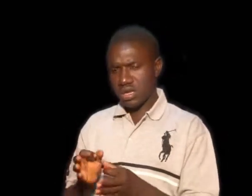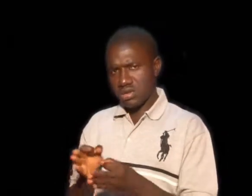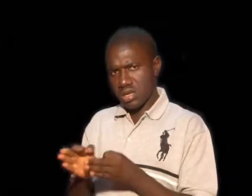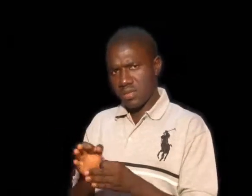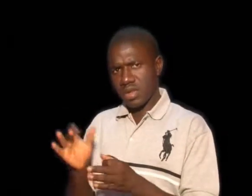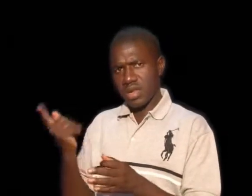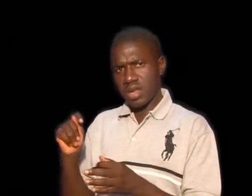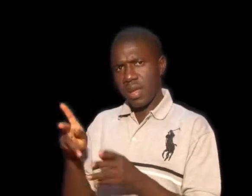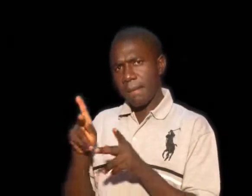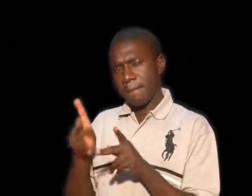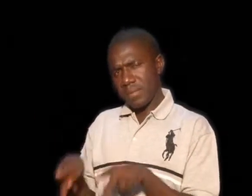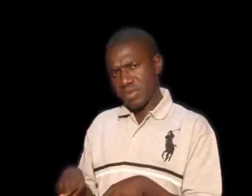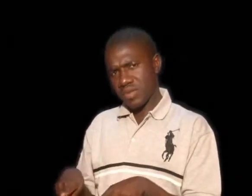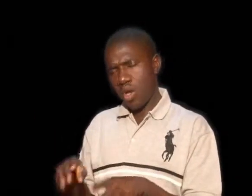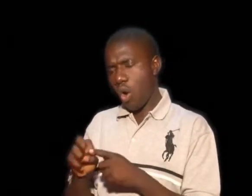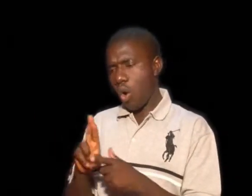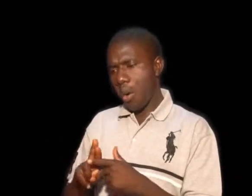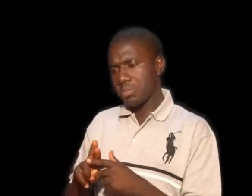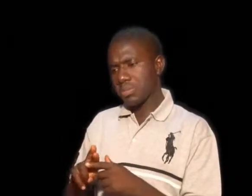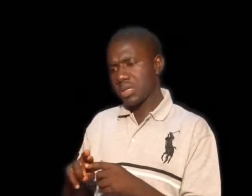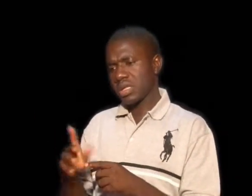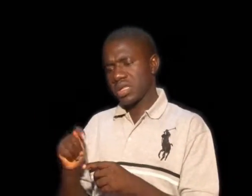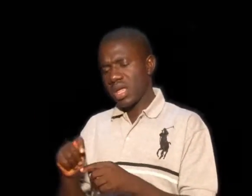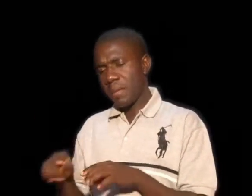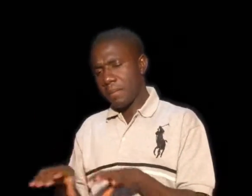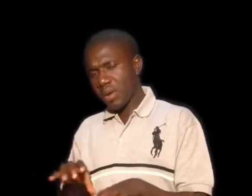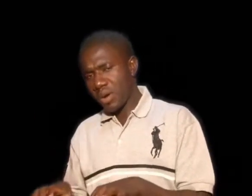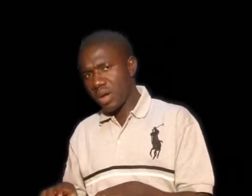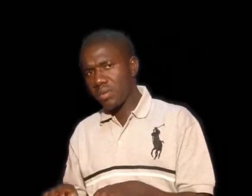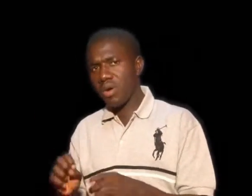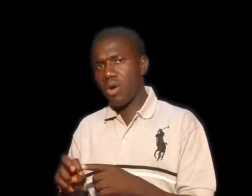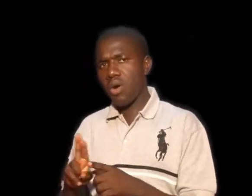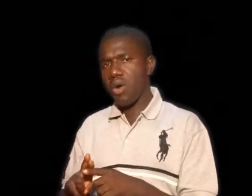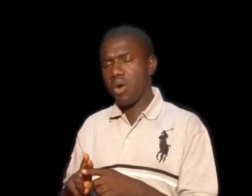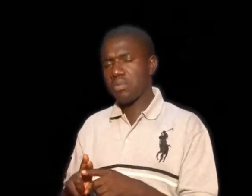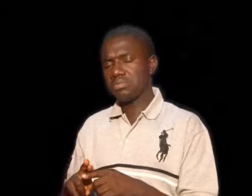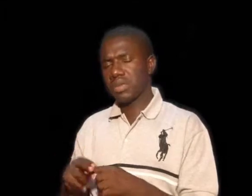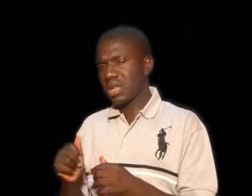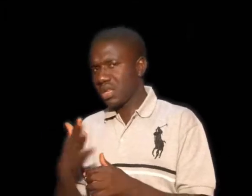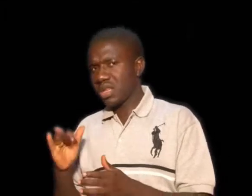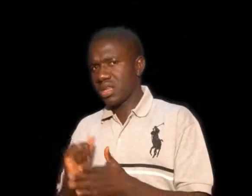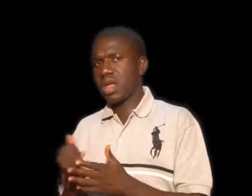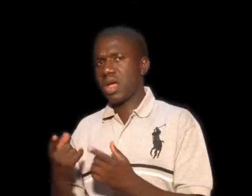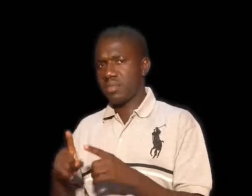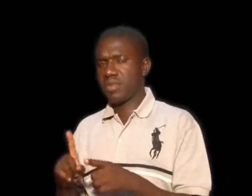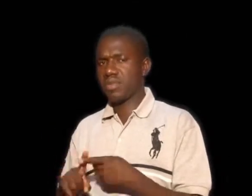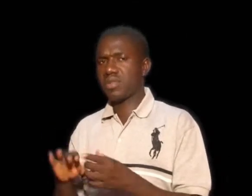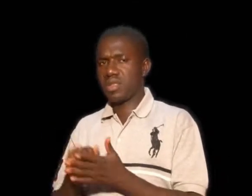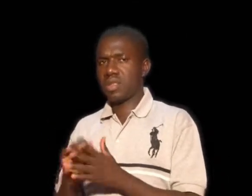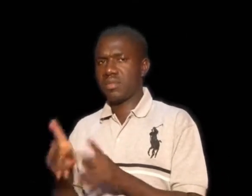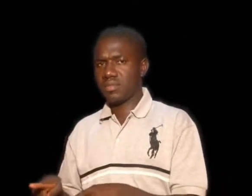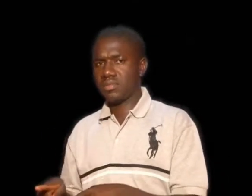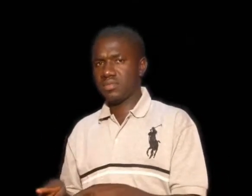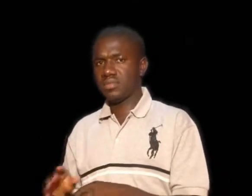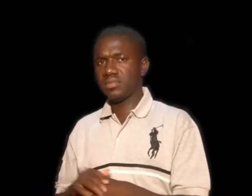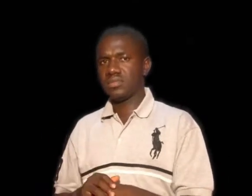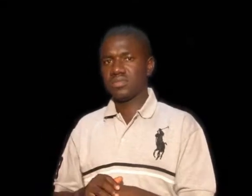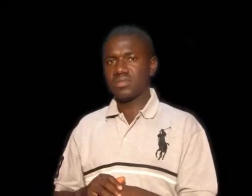Appropriate. Describe the person or event or achievement as you normally would.